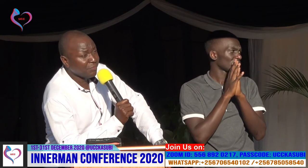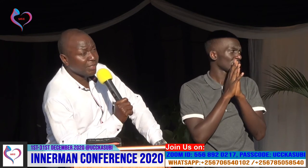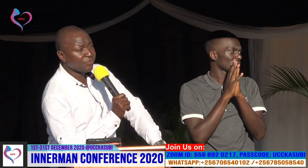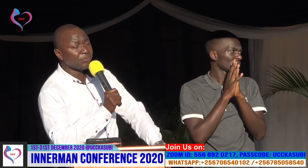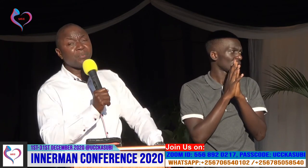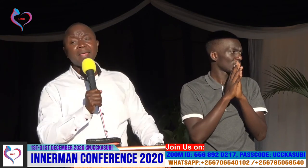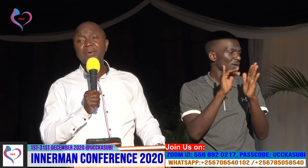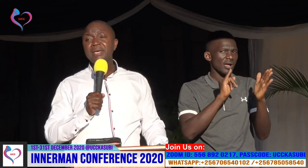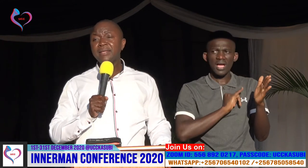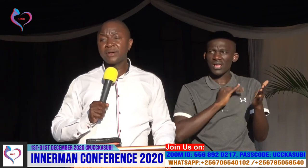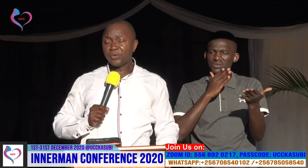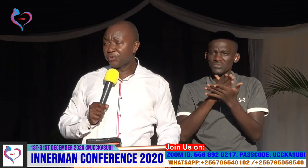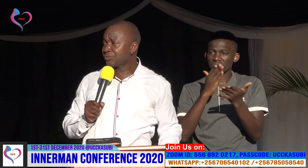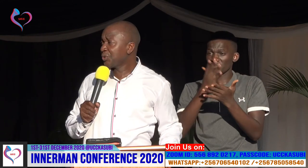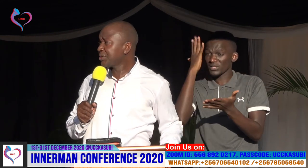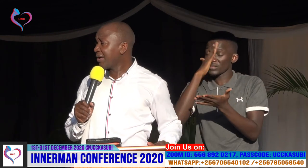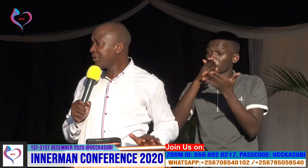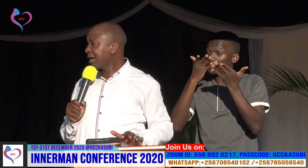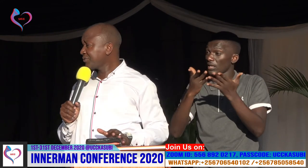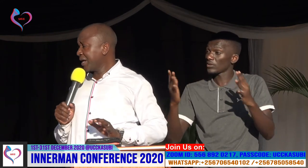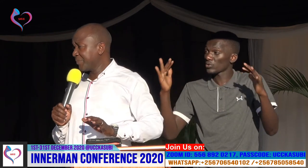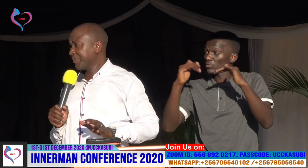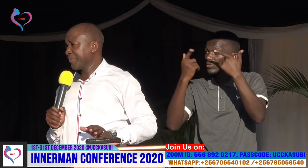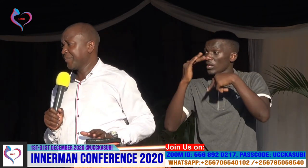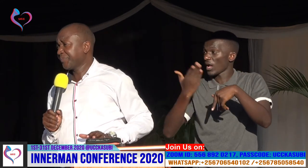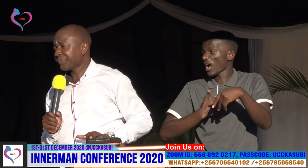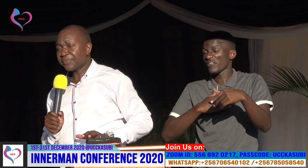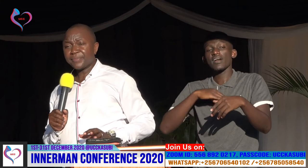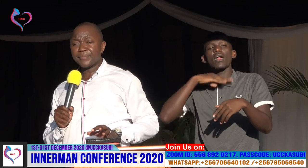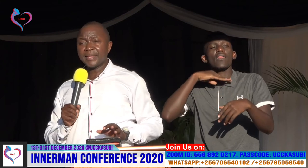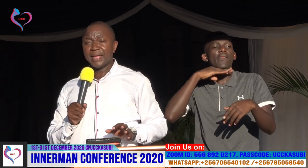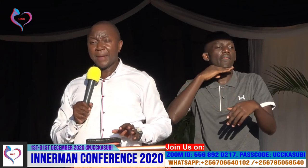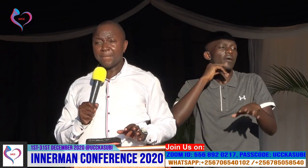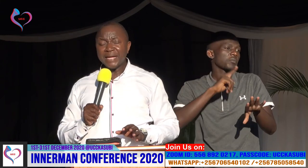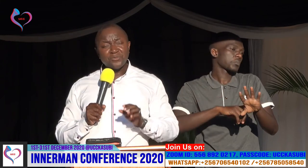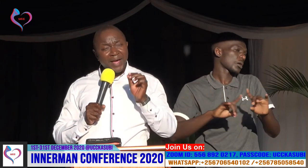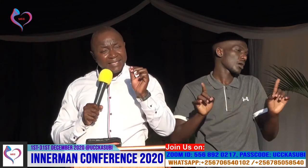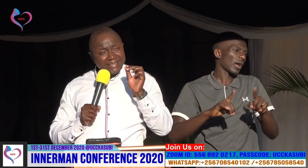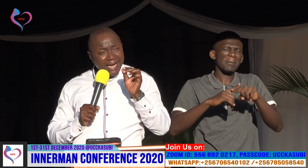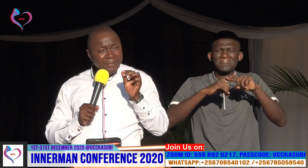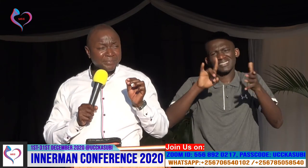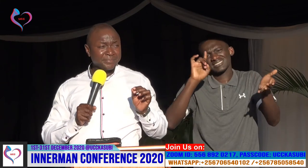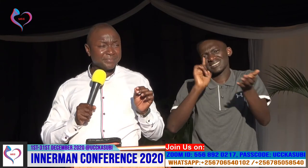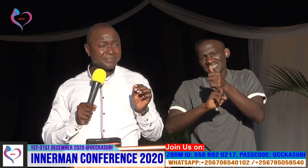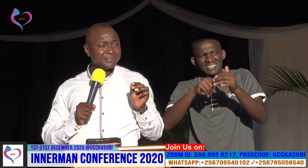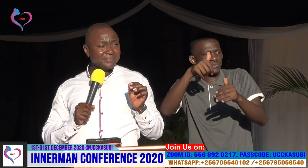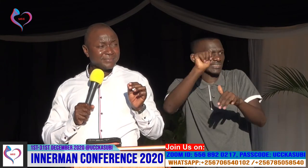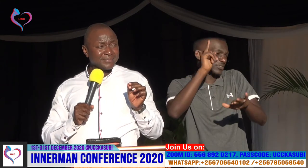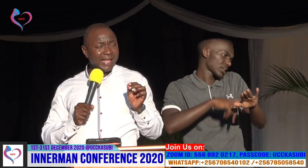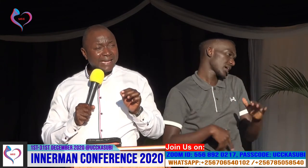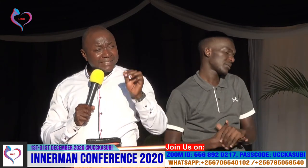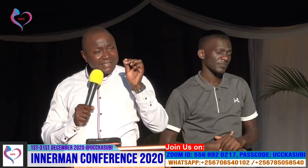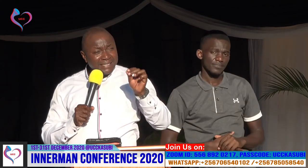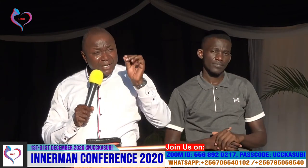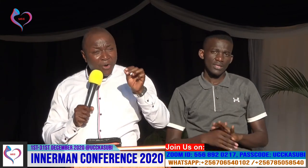I truly believe. By the way, here in the conference, we don't have enough time. But find time